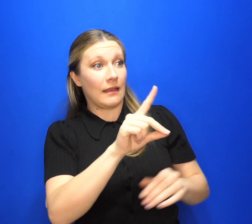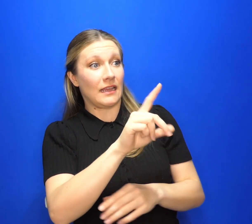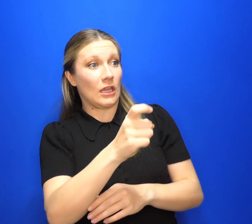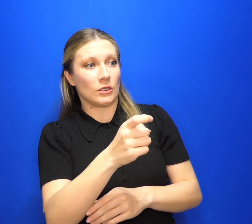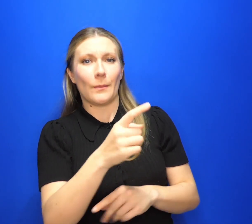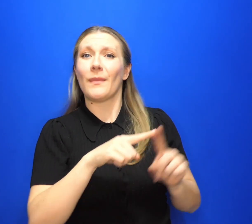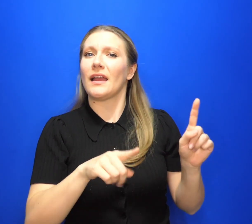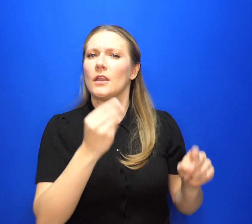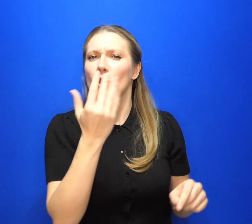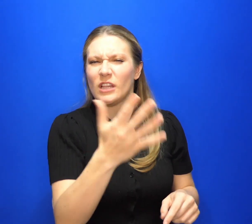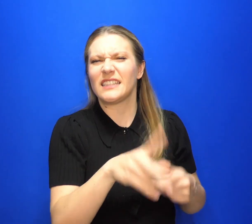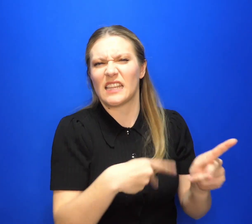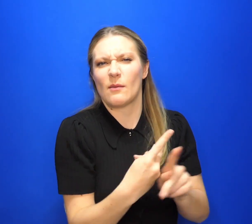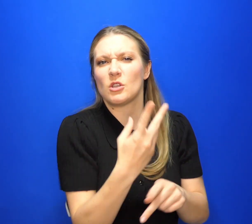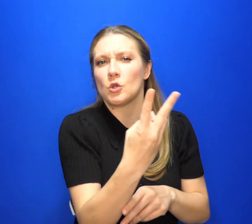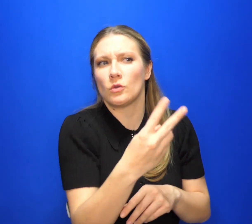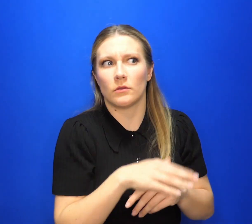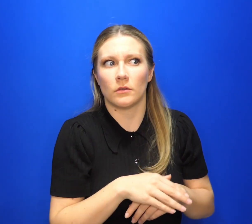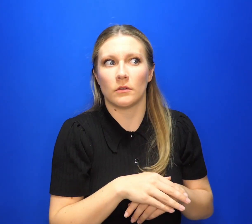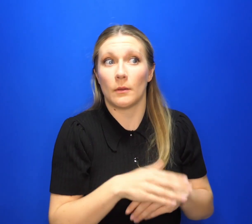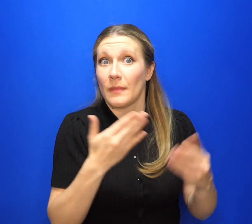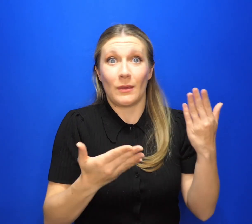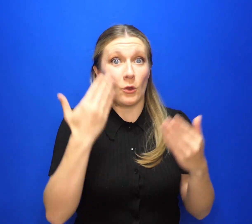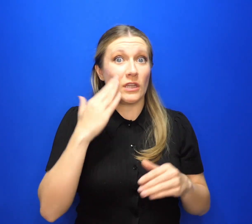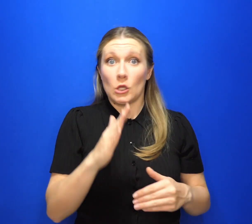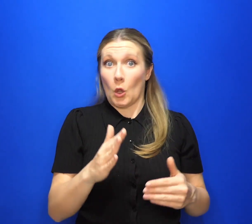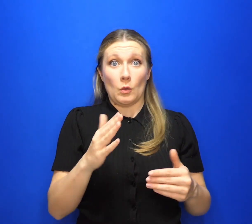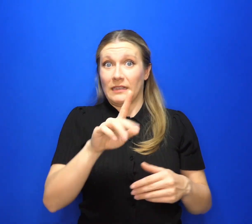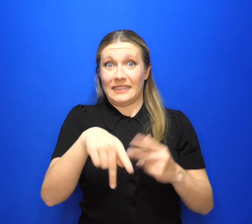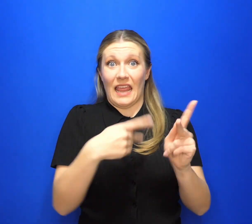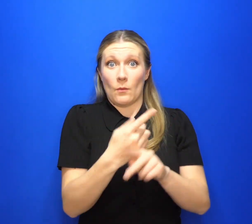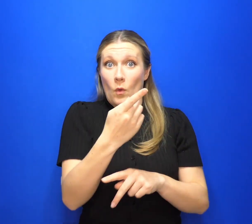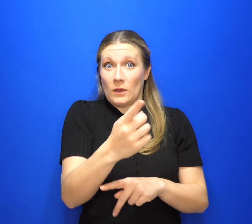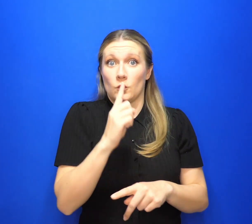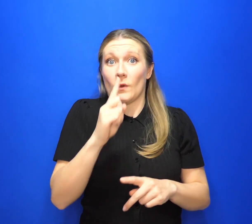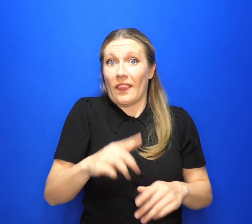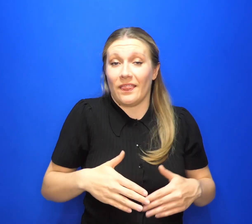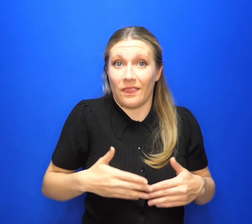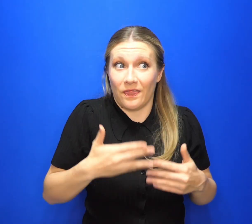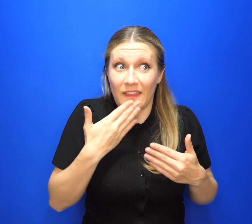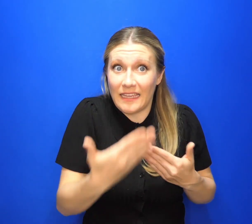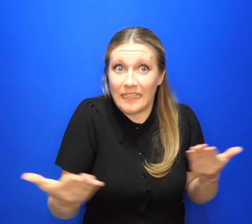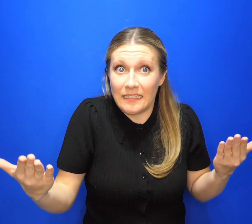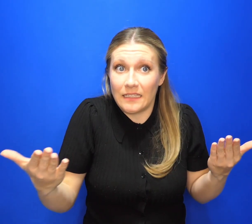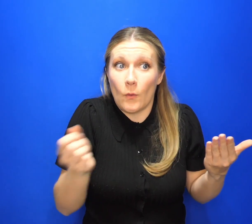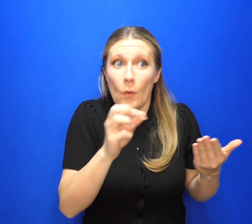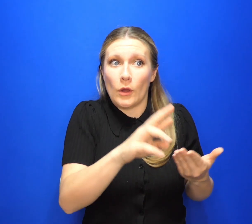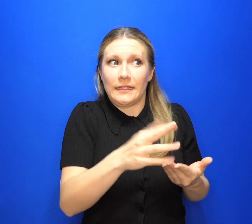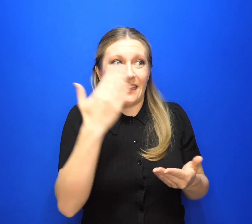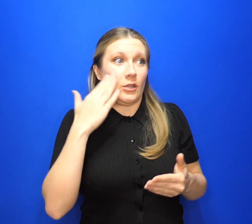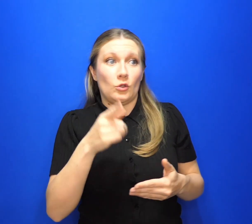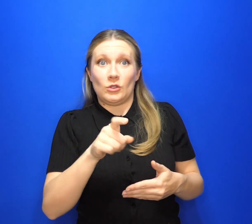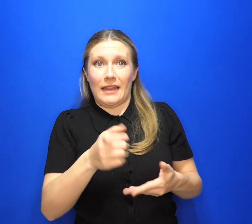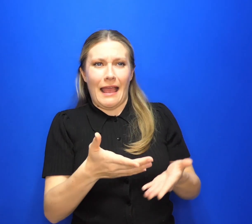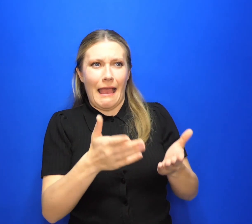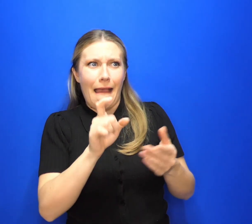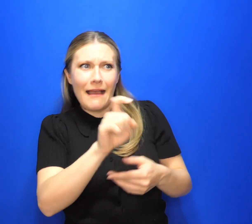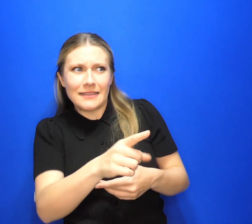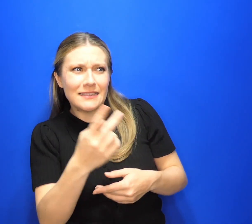2 diabetes. Well, maybe you don't even know there's type 1 diabetes, or you don't even know that you should ask to say, well, gosh, this doesn't seem